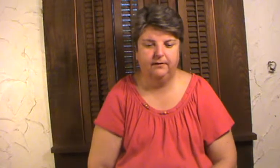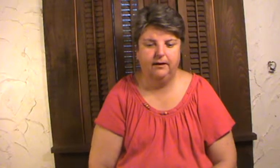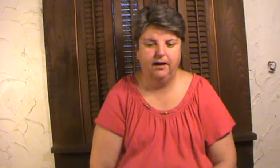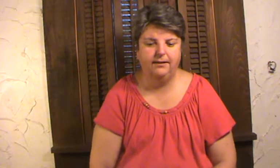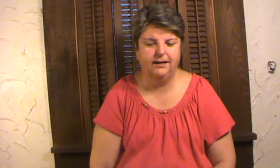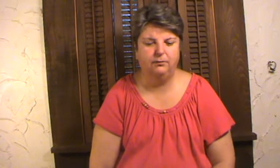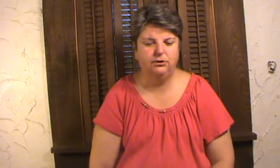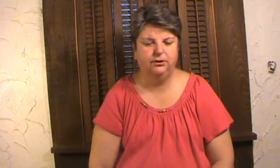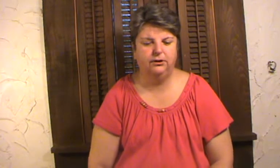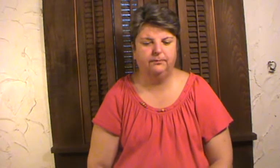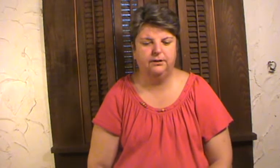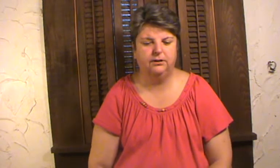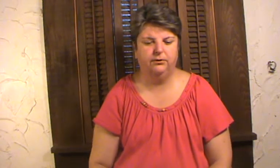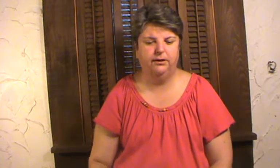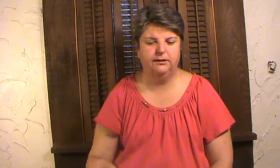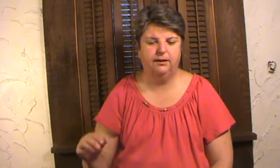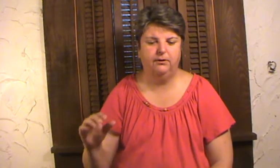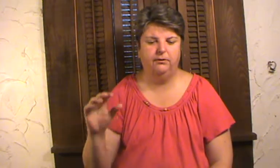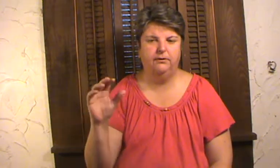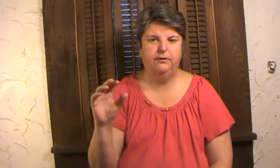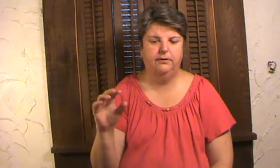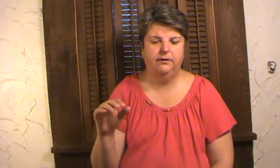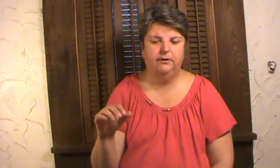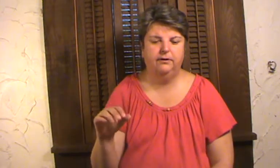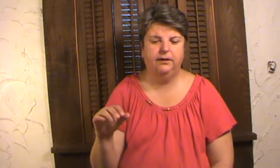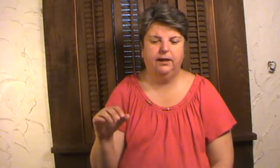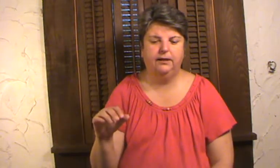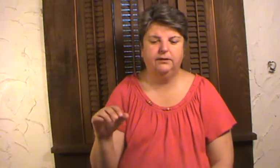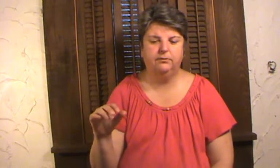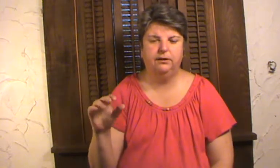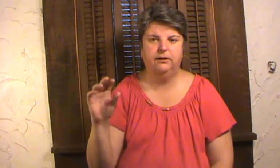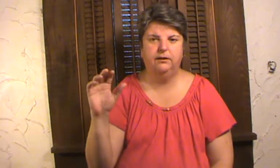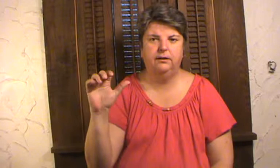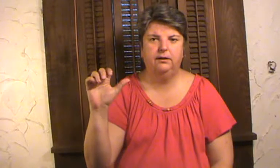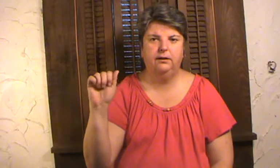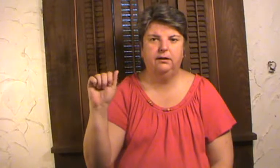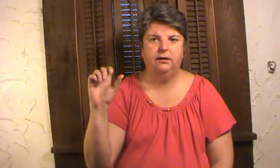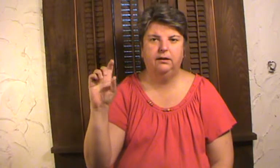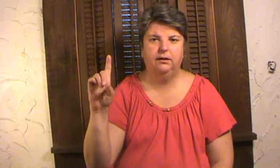I think I will do it a little bit slower next time though. Okay, next one.